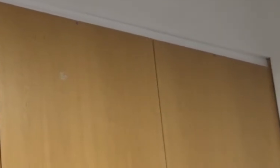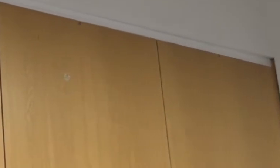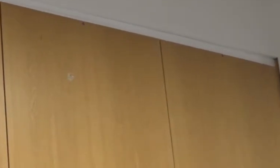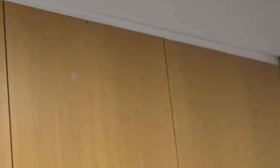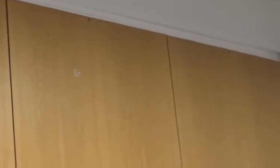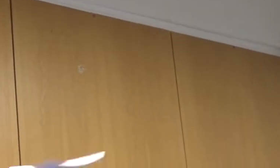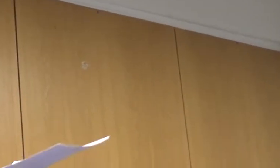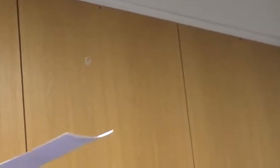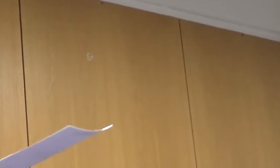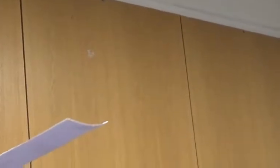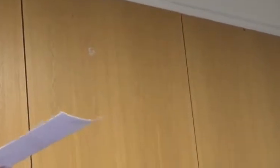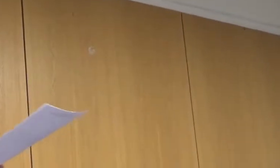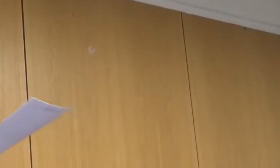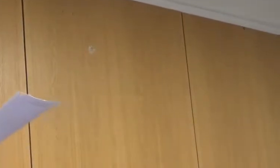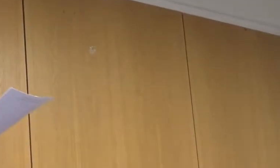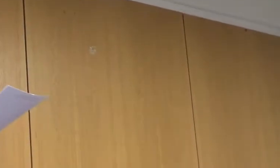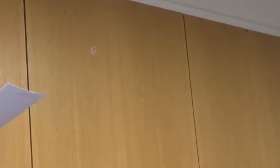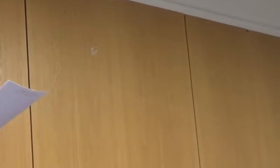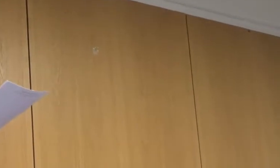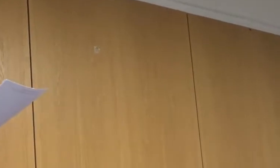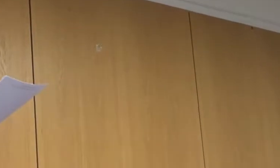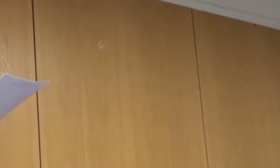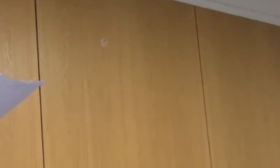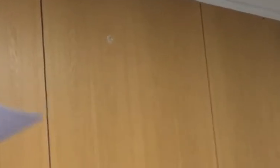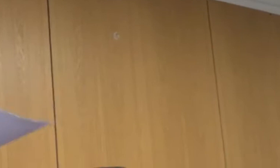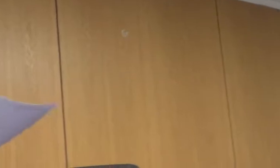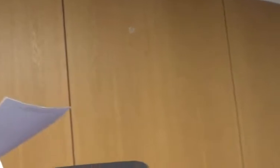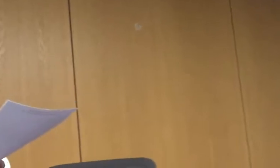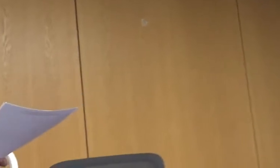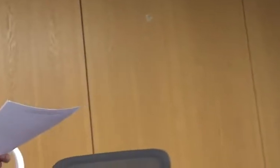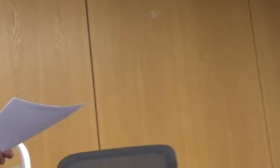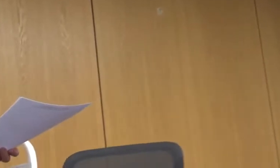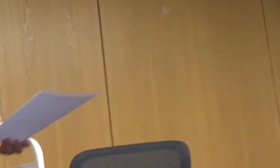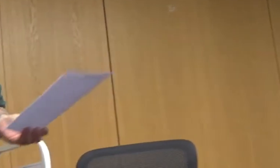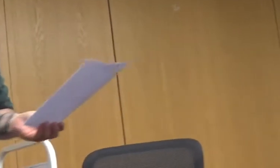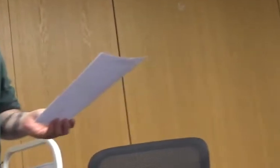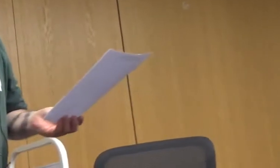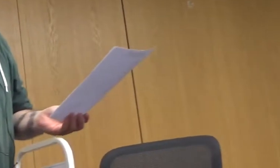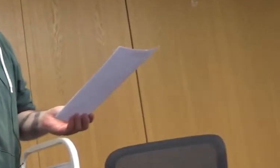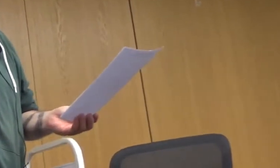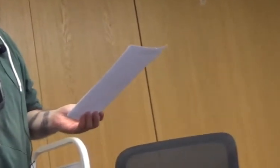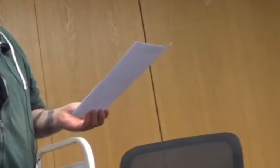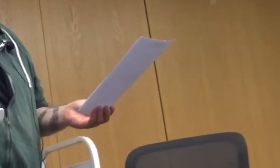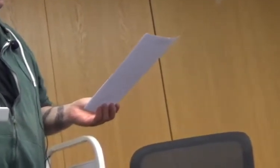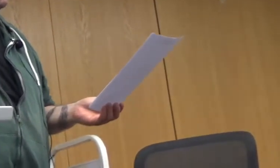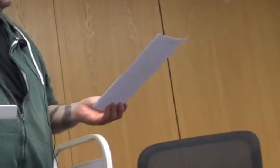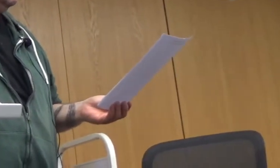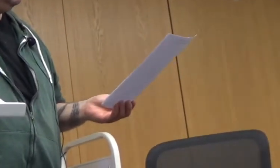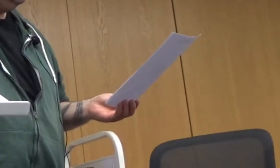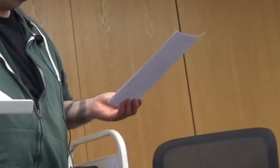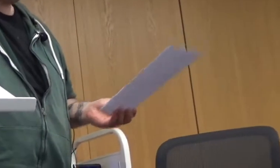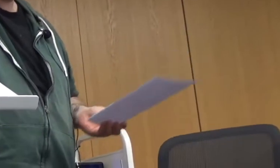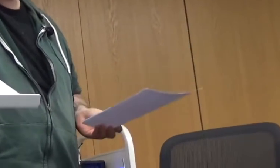guitar and bass and vocal and drums, and we're home, and season the mic,